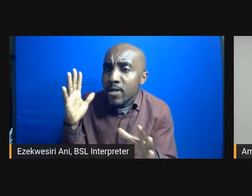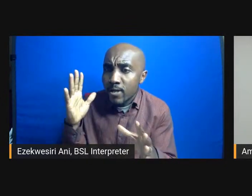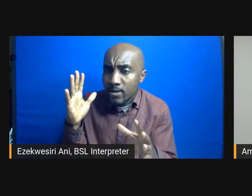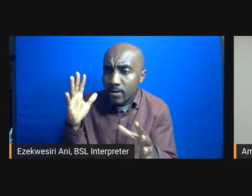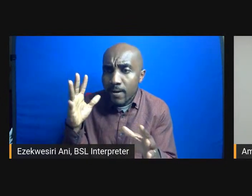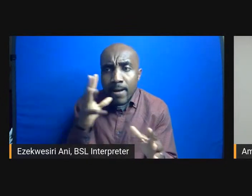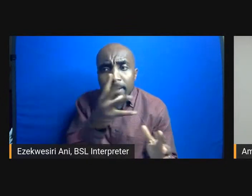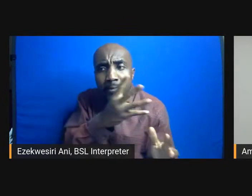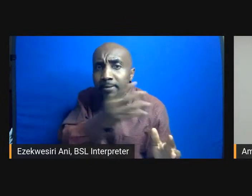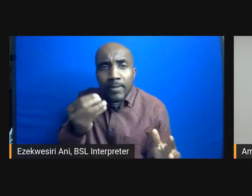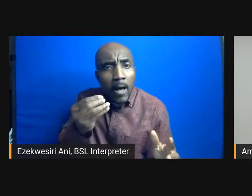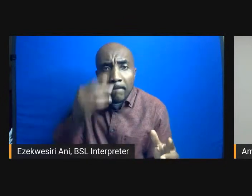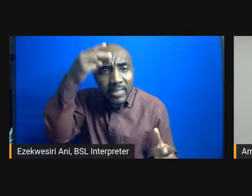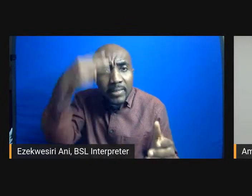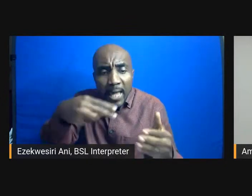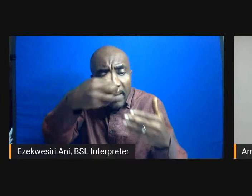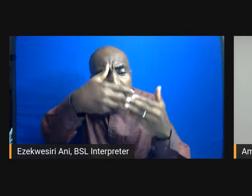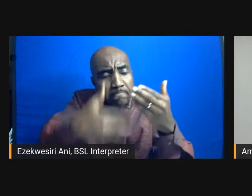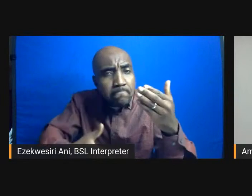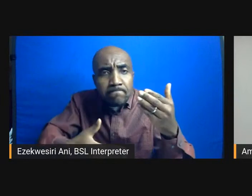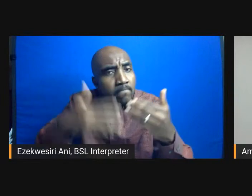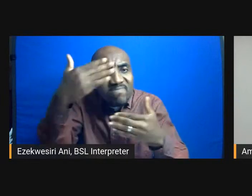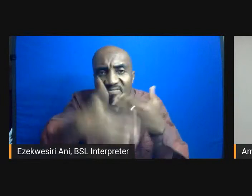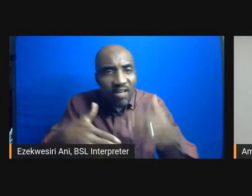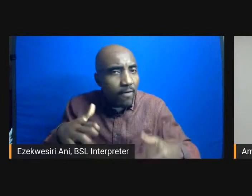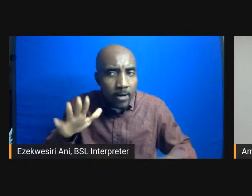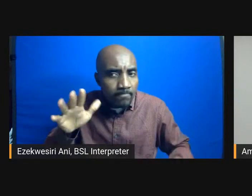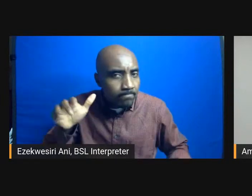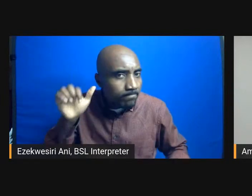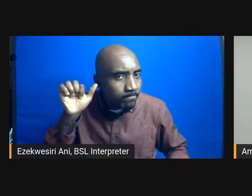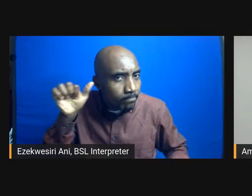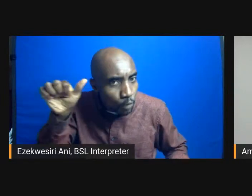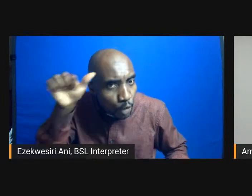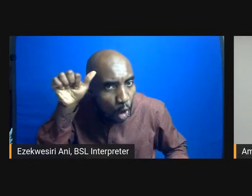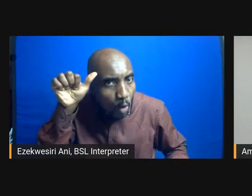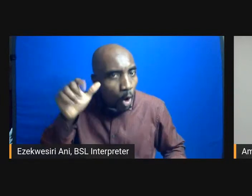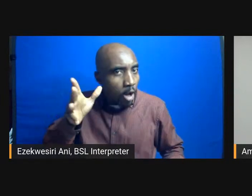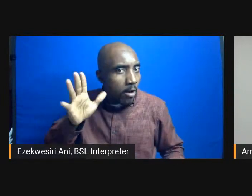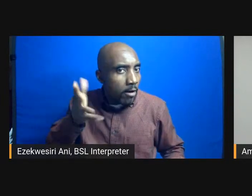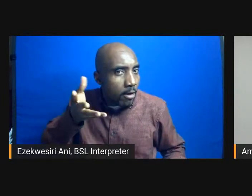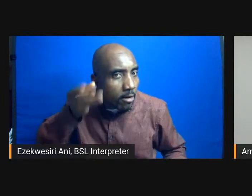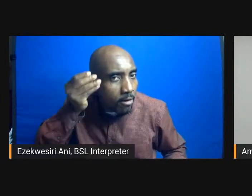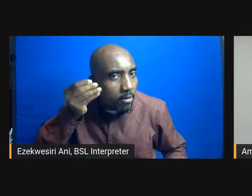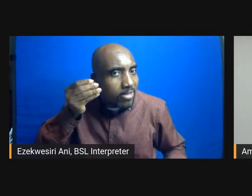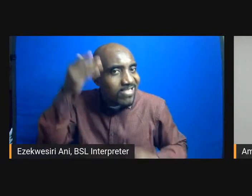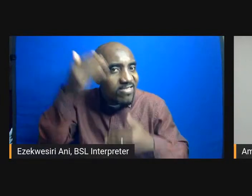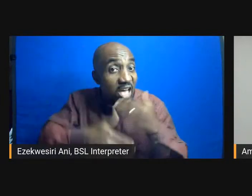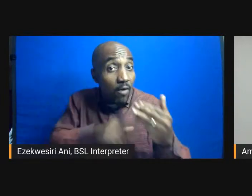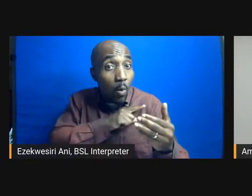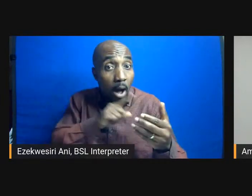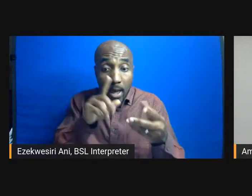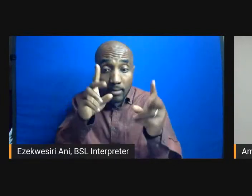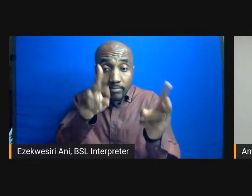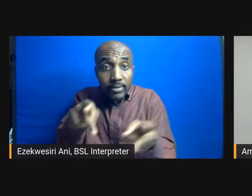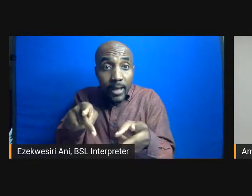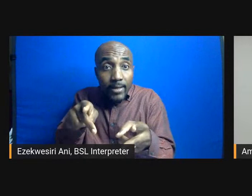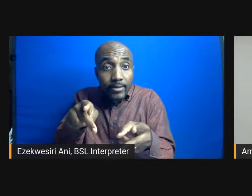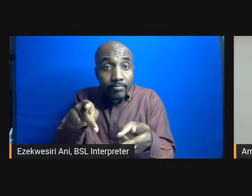of which will never be known or heard of because they simply disappeared and are still missing in